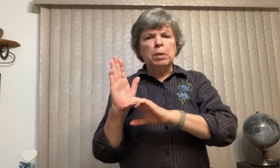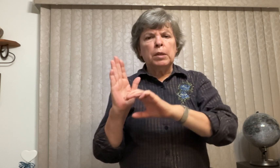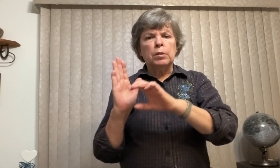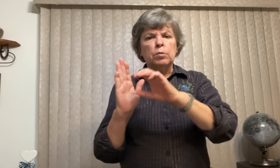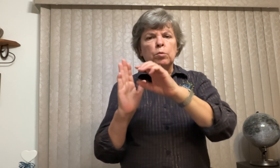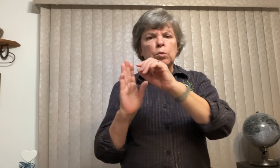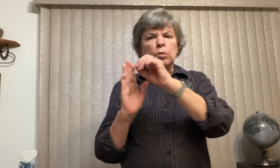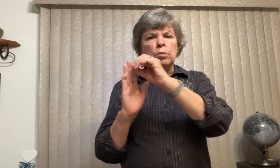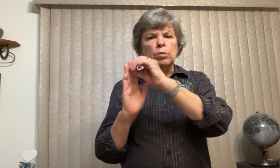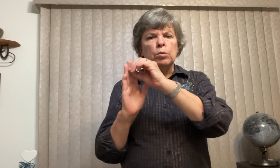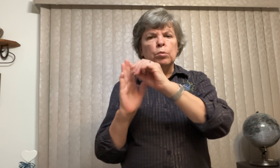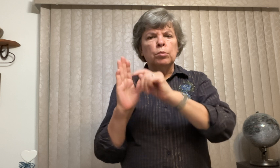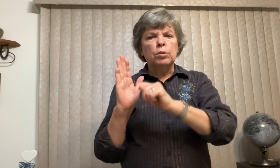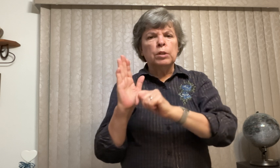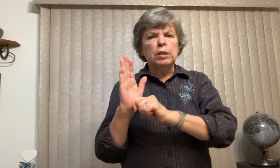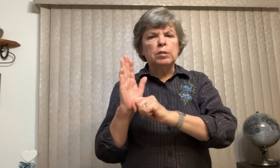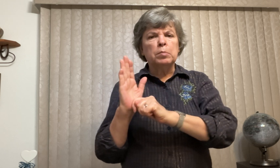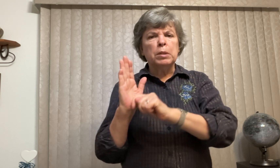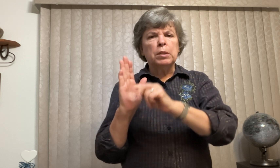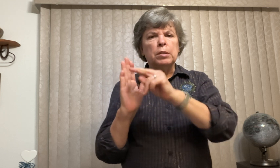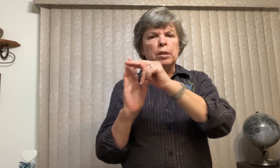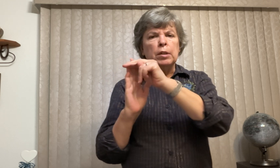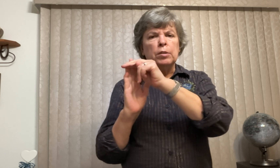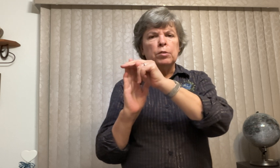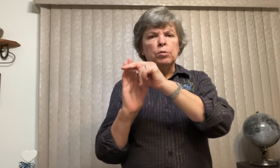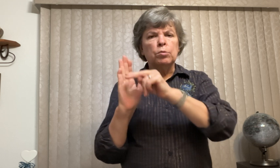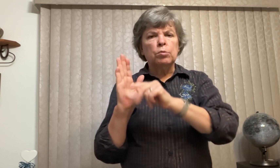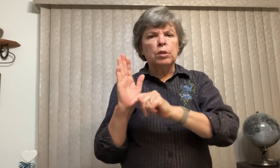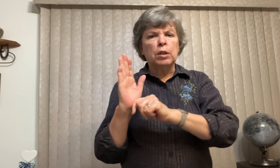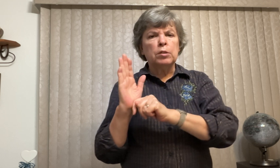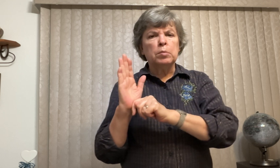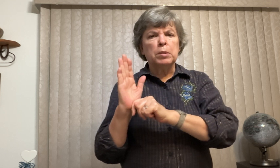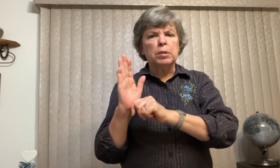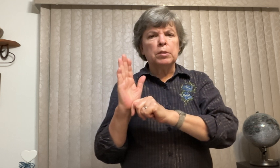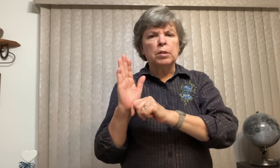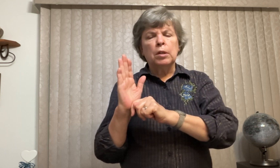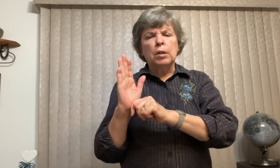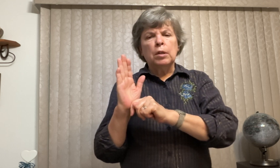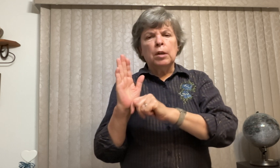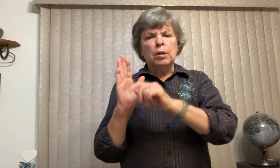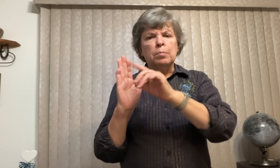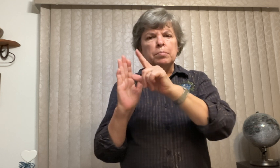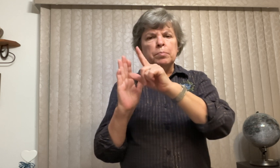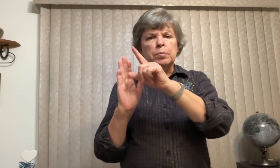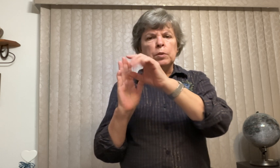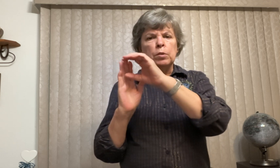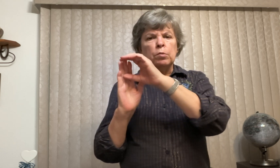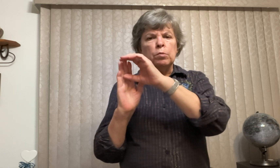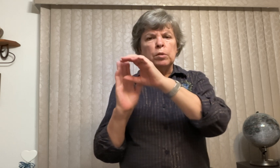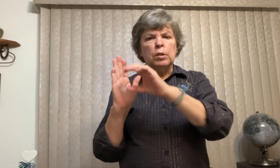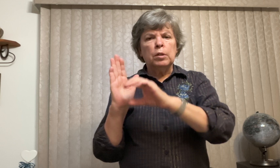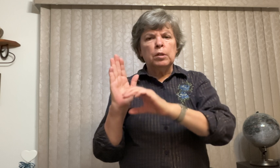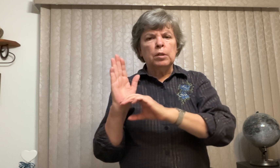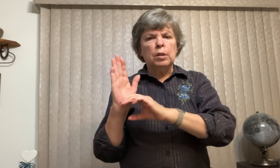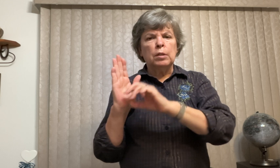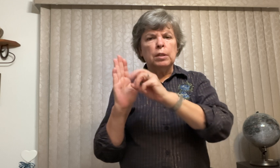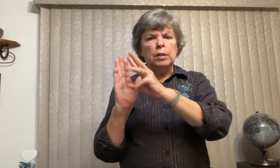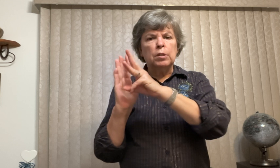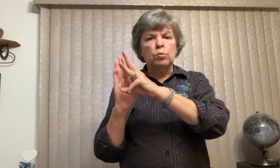command, or Old Testament and New Testament. So, and then his